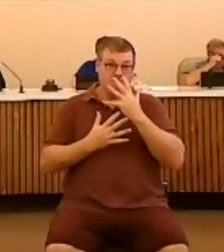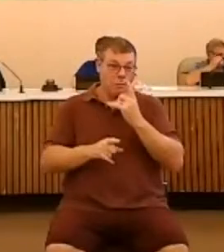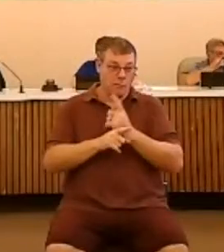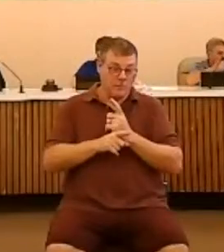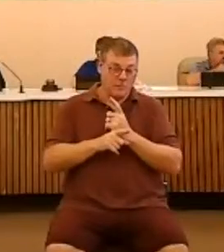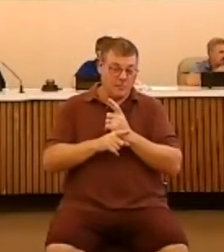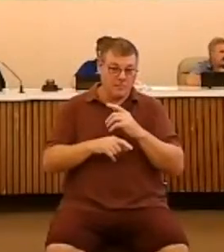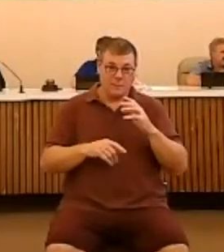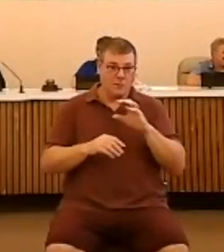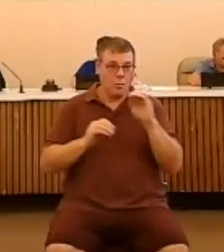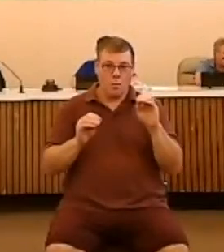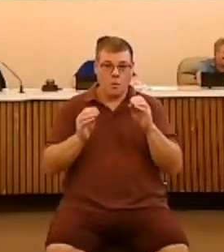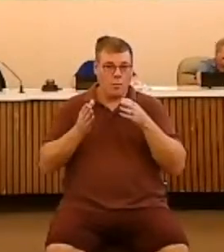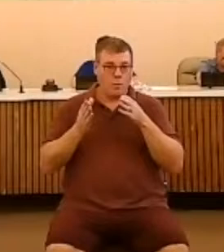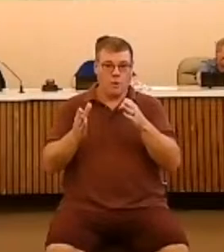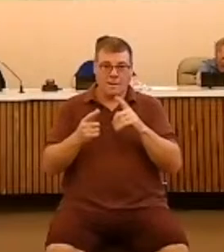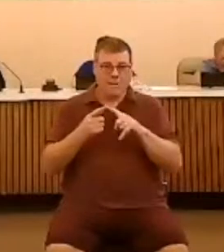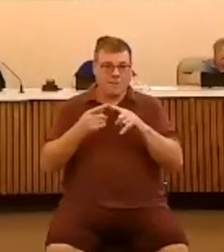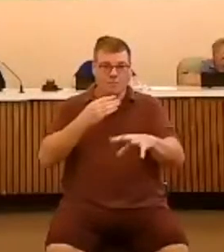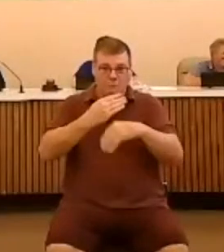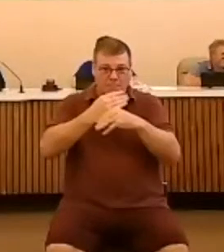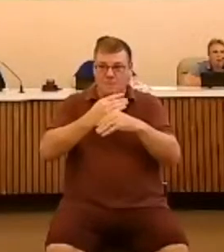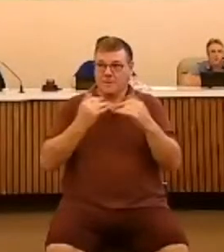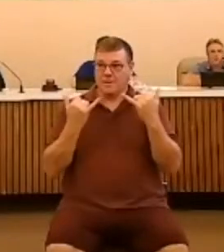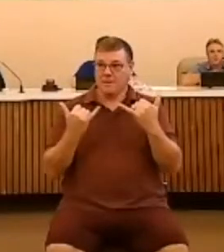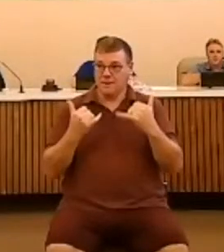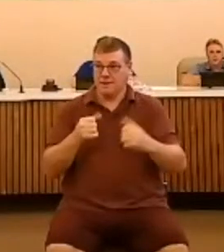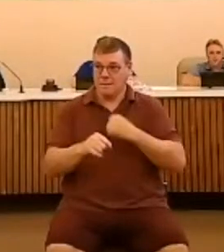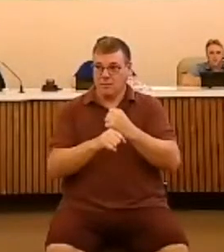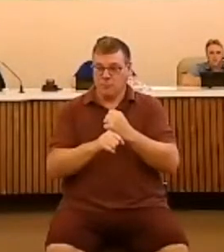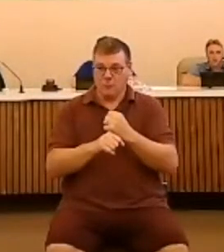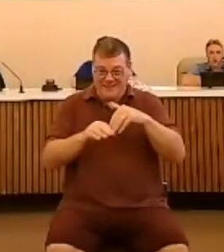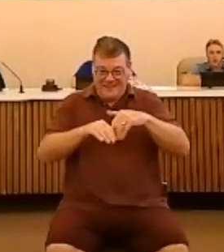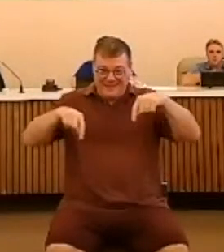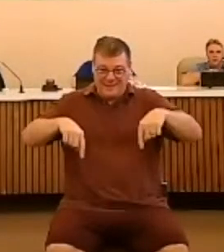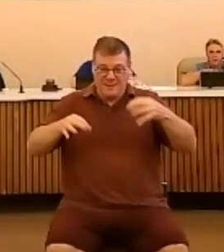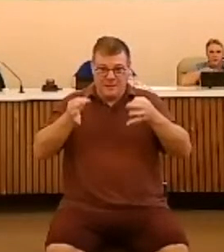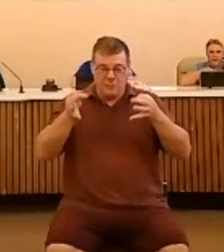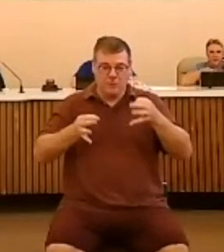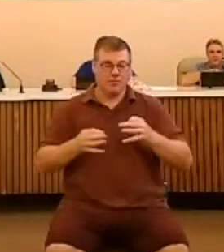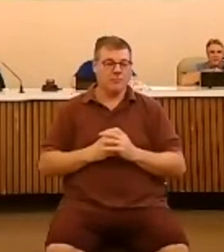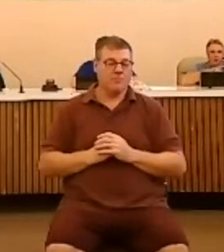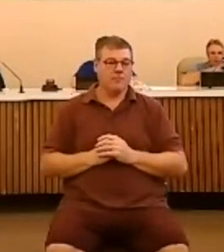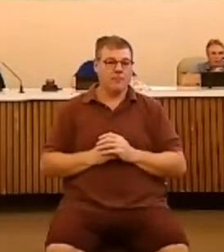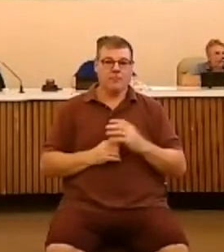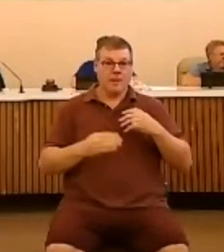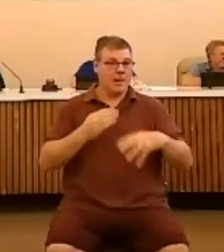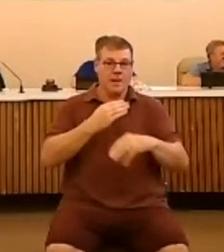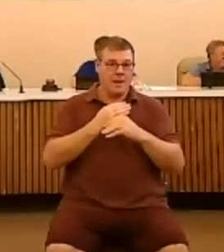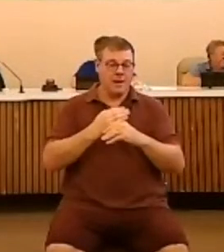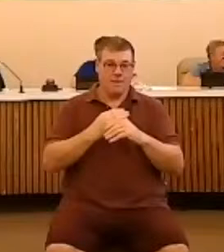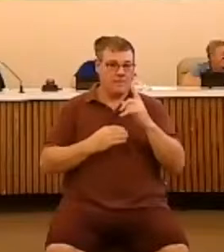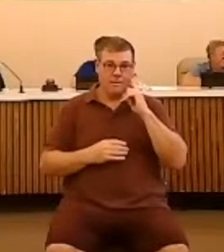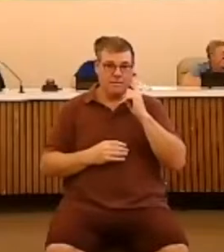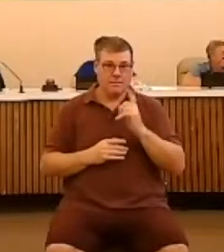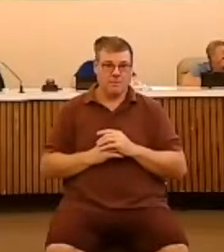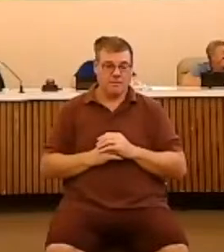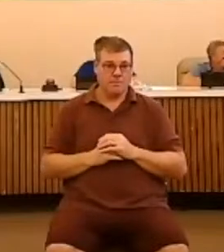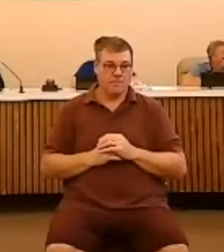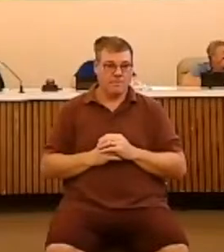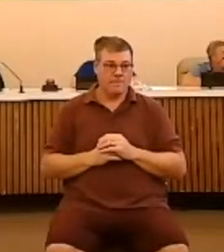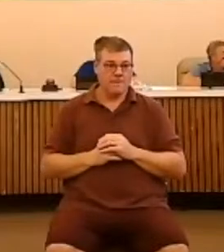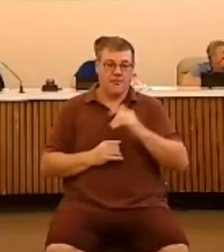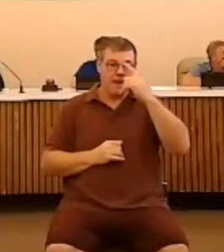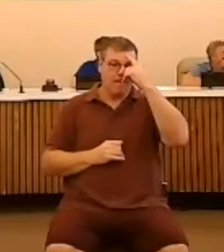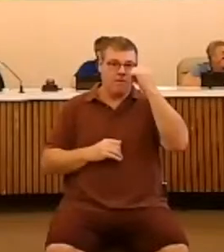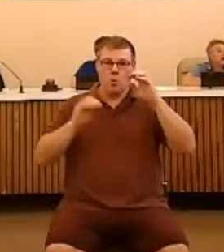That's no way to neat. basically at this hearing, I was trying to Only get it because- added in now, but I think we got well, it. we'll Yeah. see. Just because it